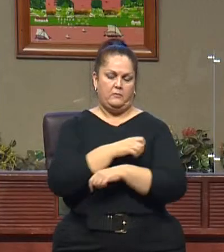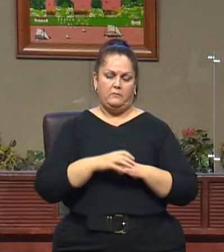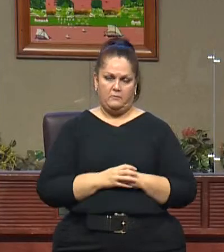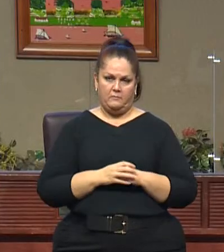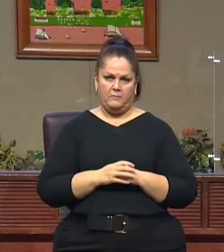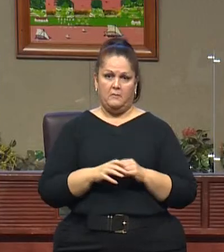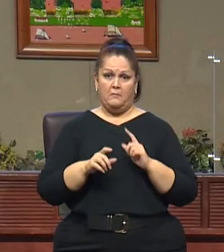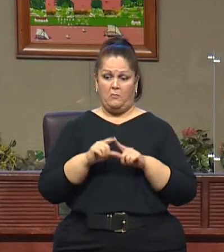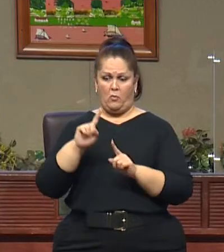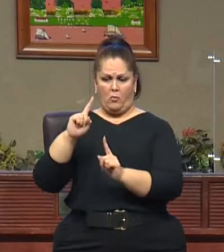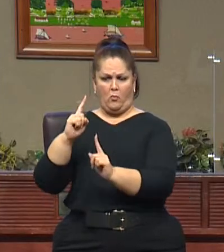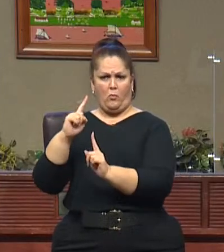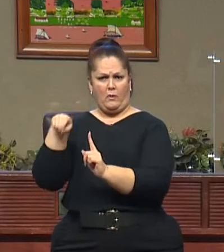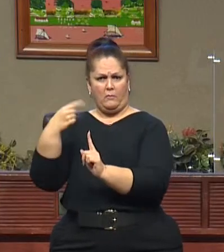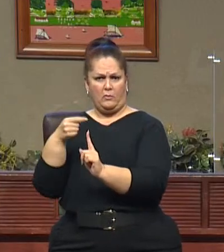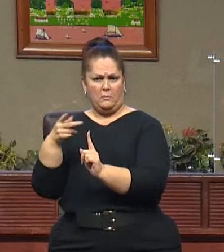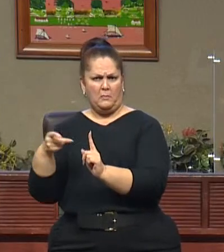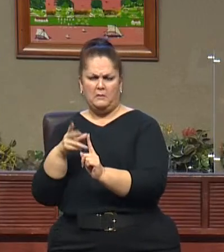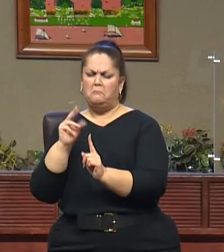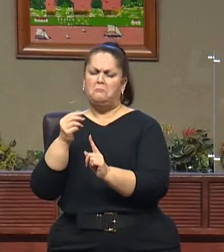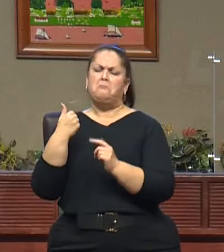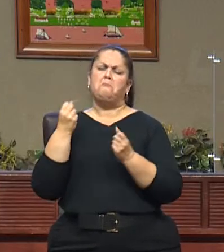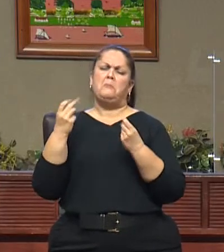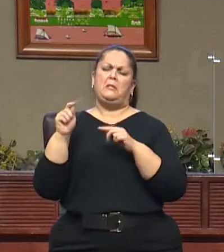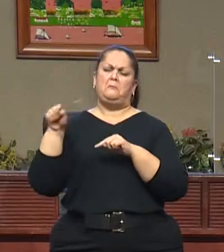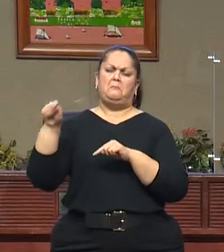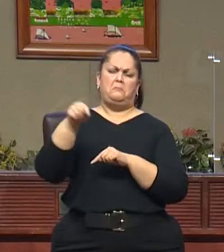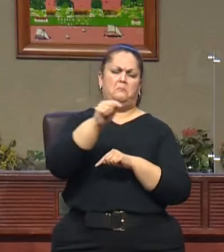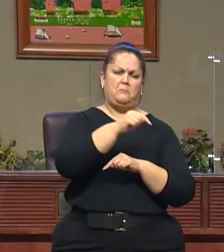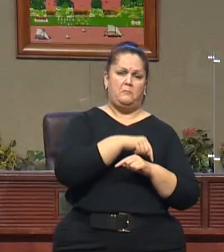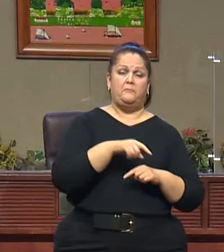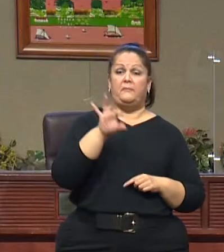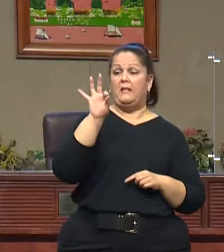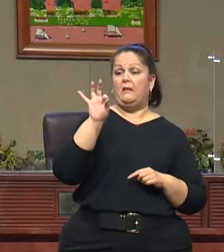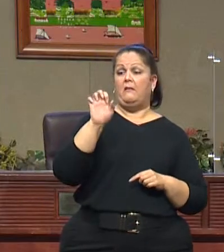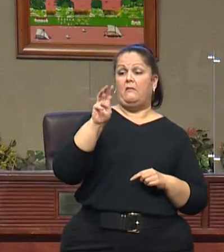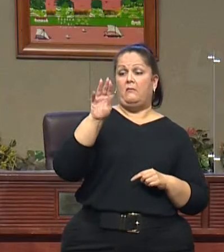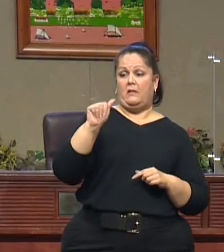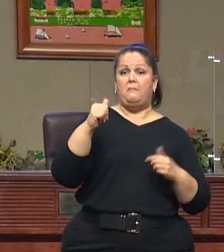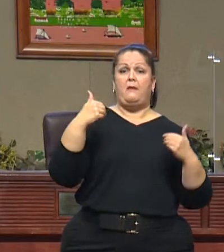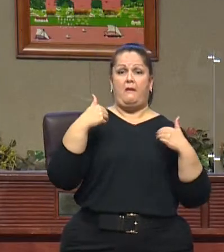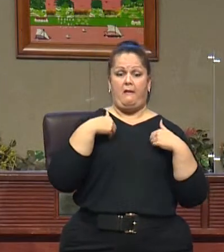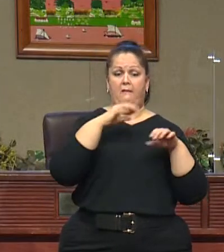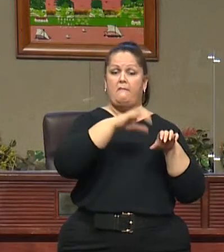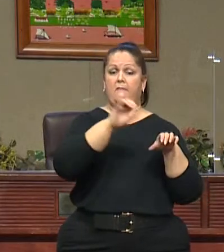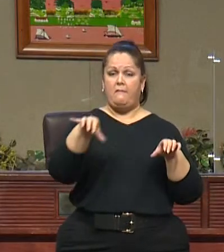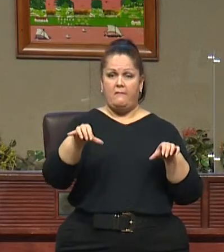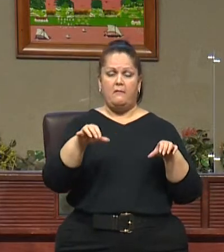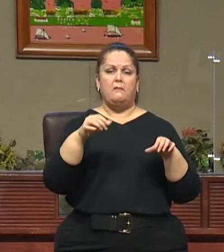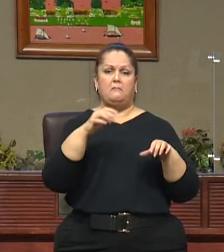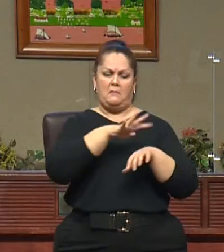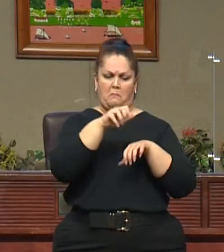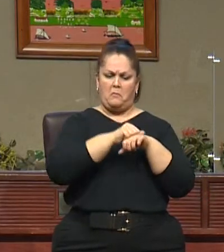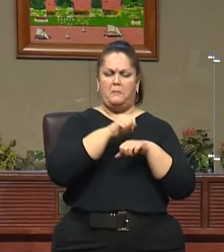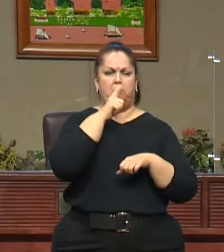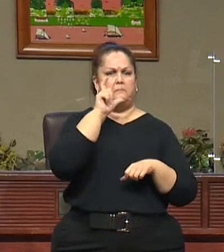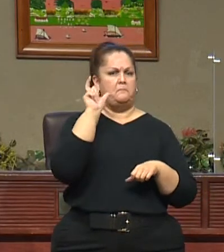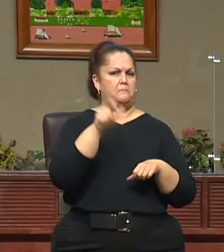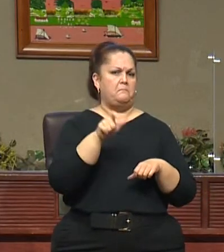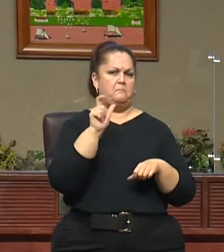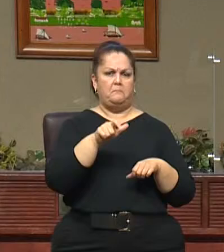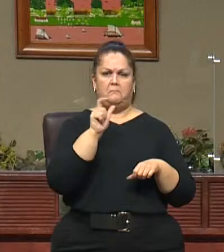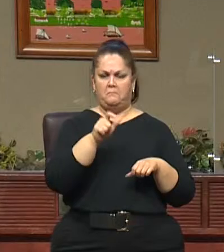for residents to get vaccinated here in the county. The FEMA vaccination sites do not require any appointments and are